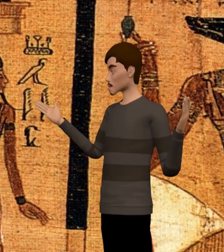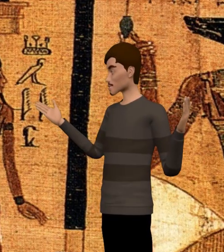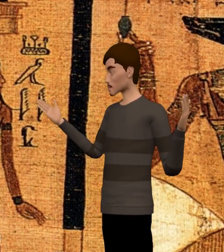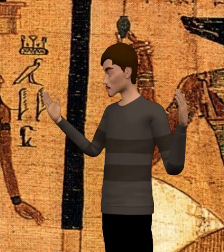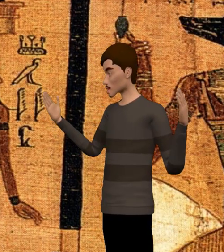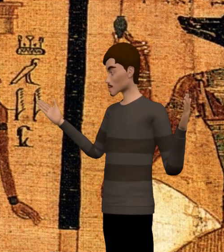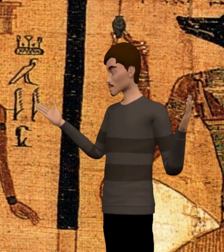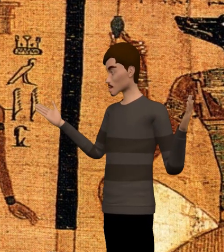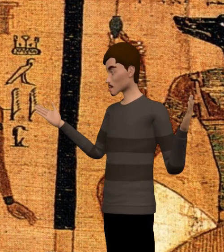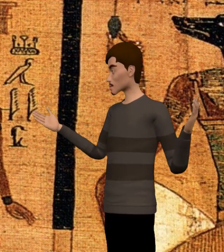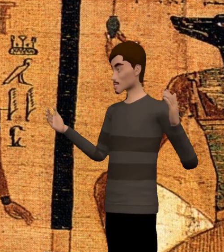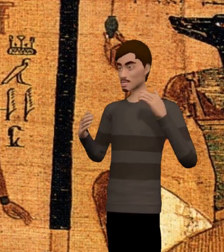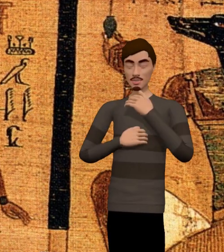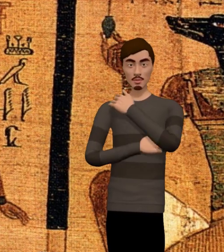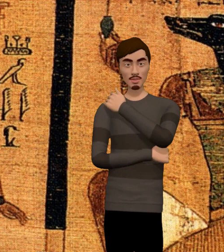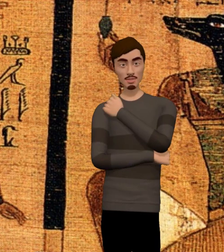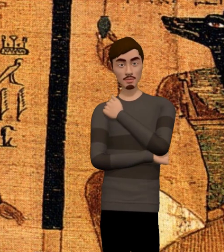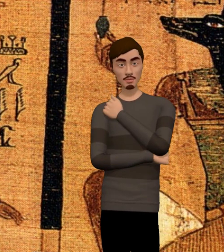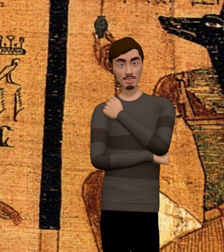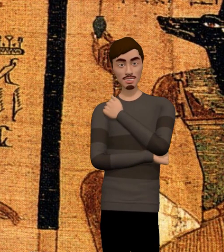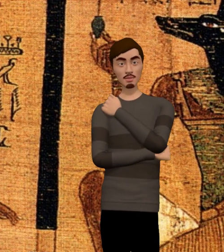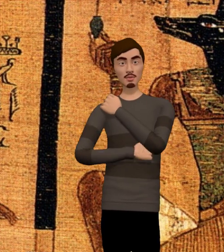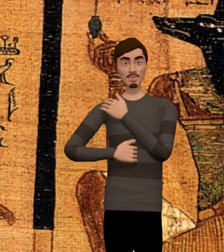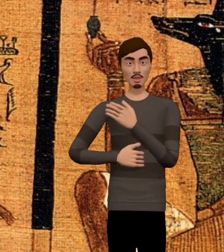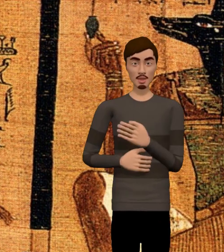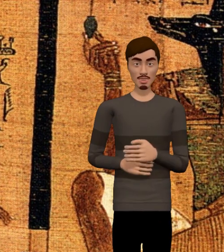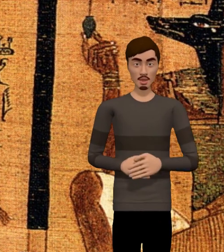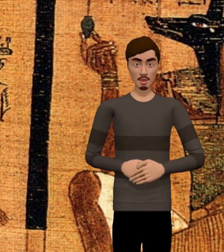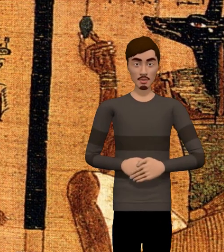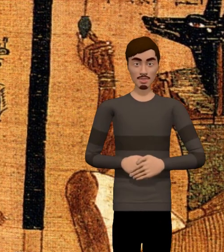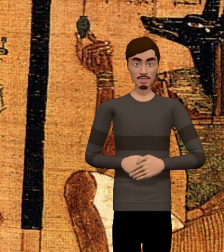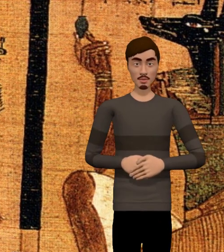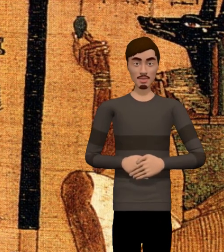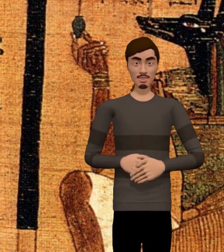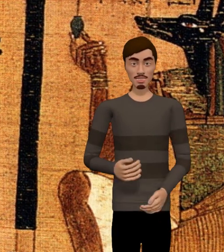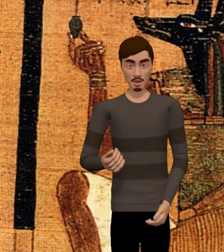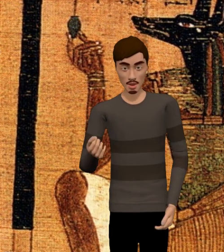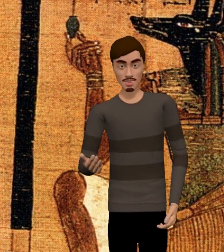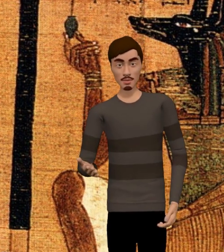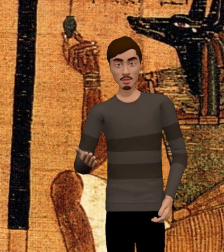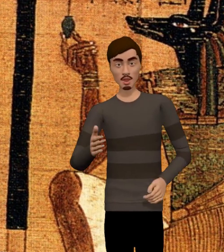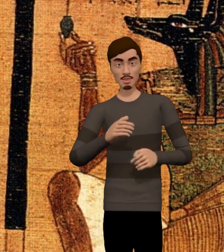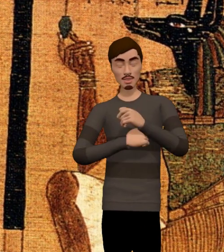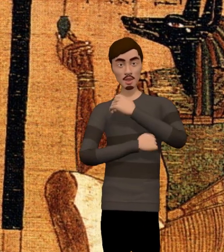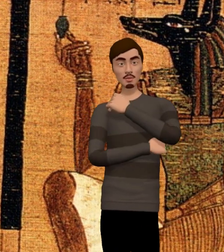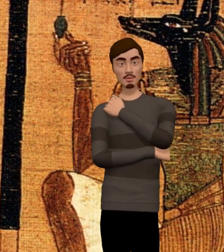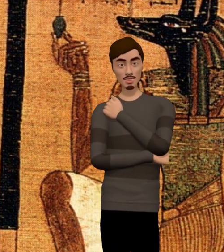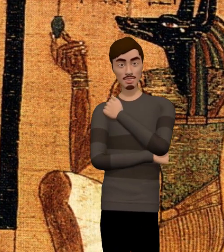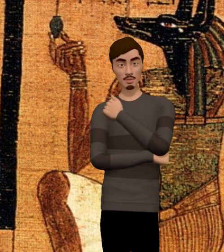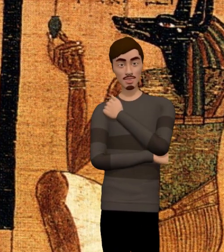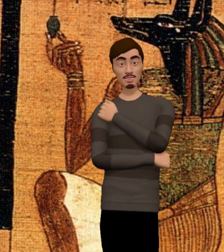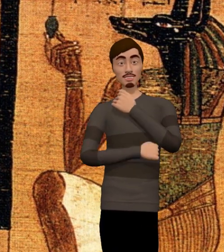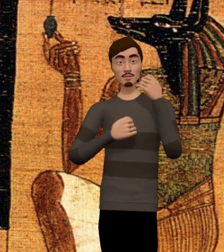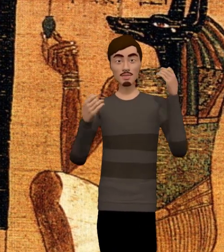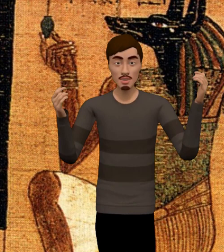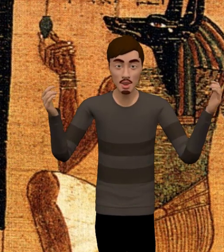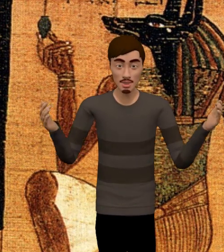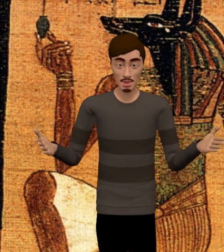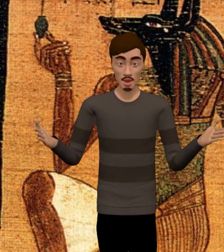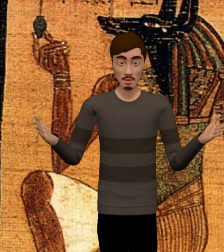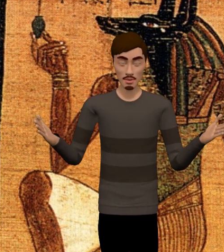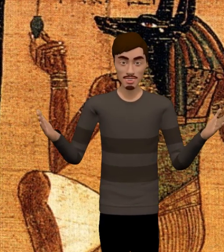and a feather, symbol of the goddess Maat, the goddess of truth and justice. If the words of the